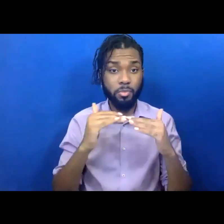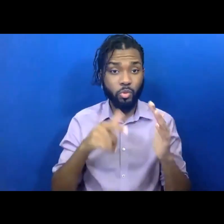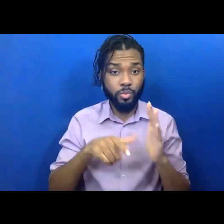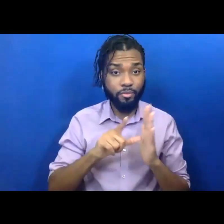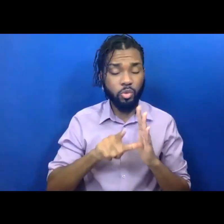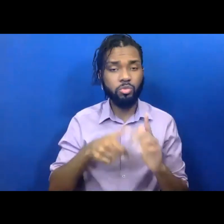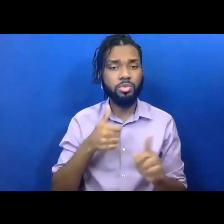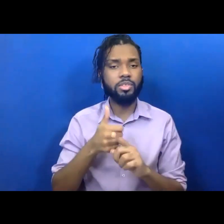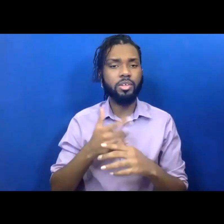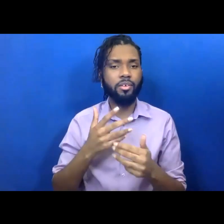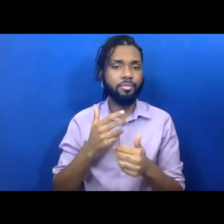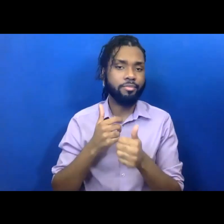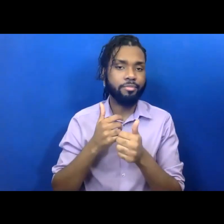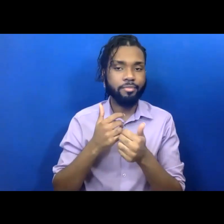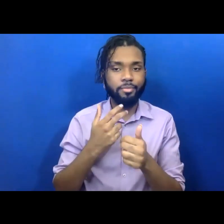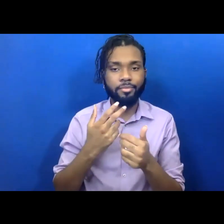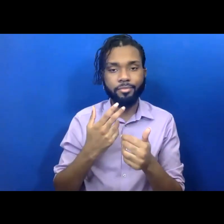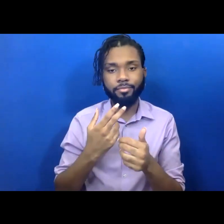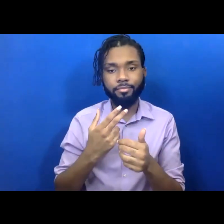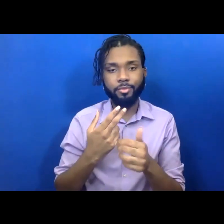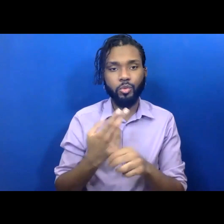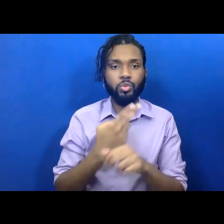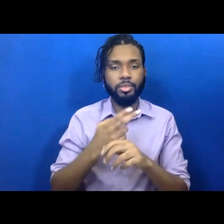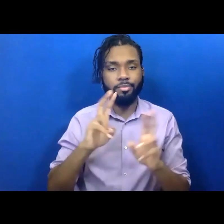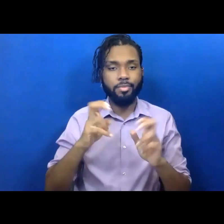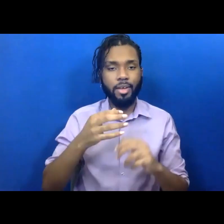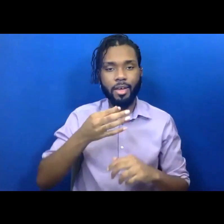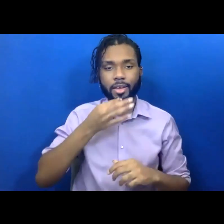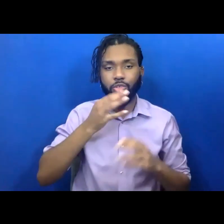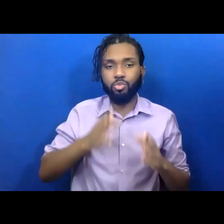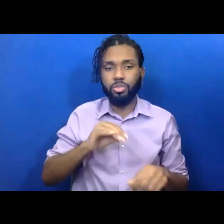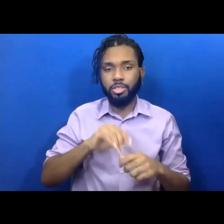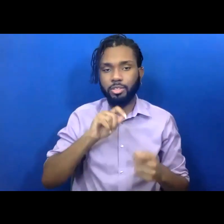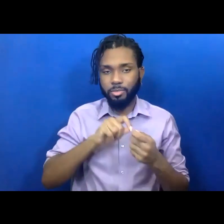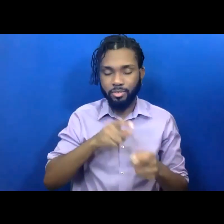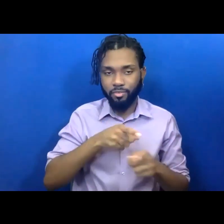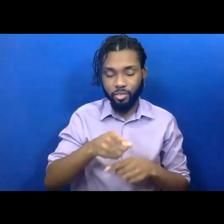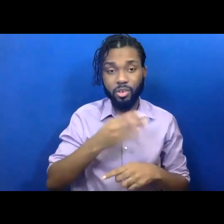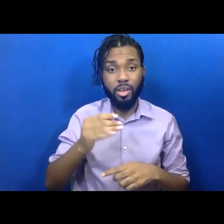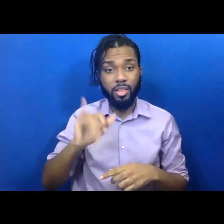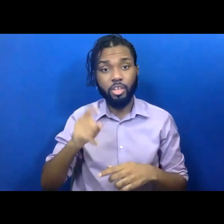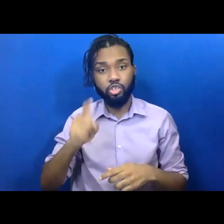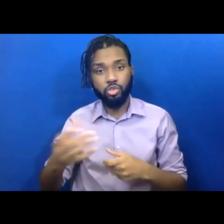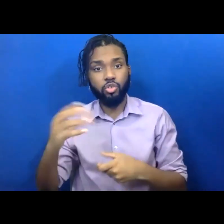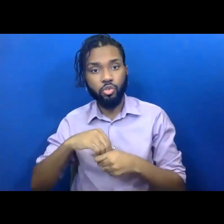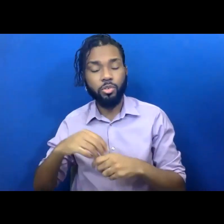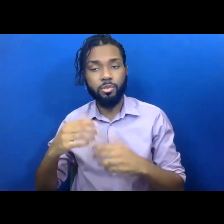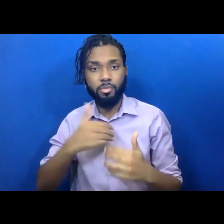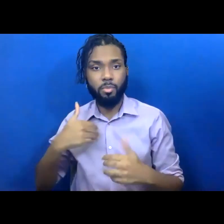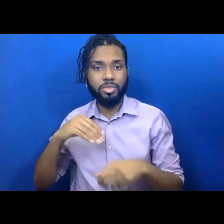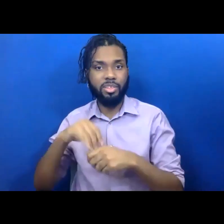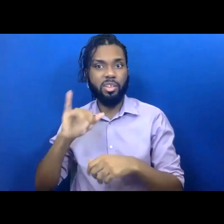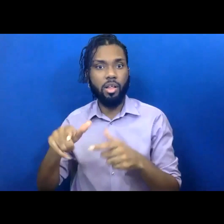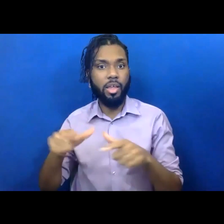based on so-called experts in a given field. I think it must include, where appropriate, members of language communities who are